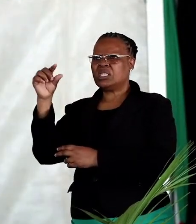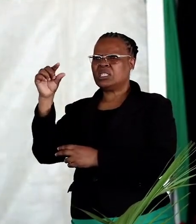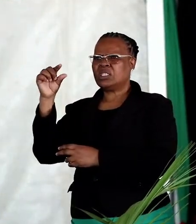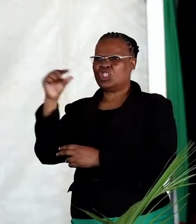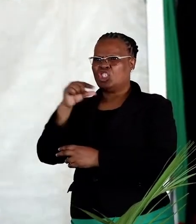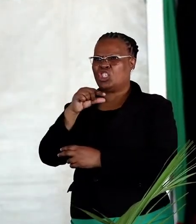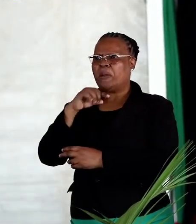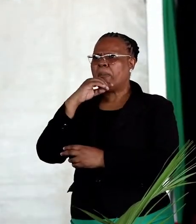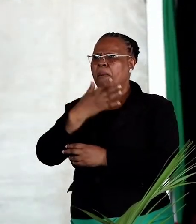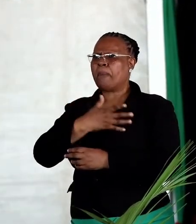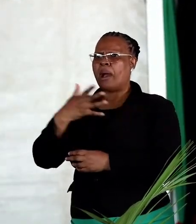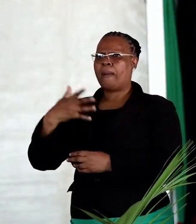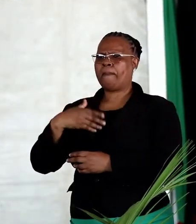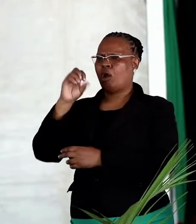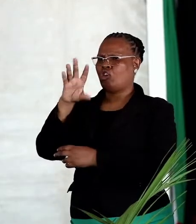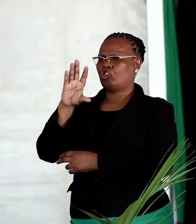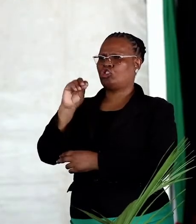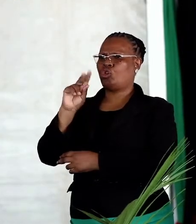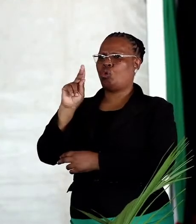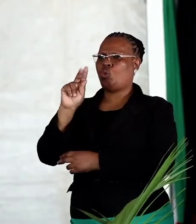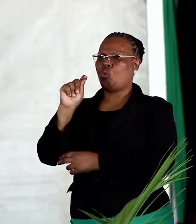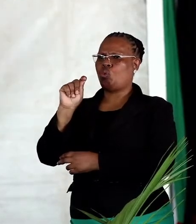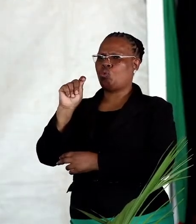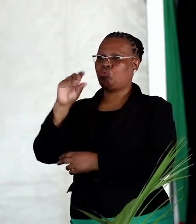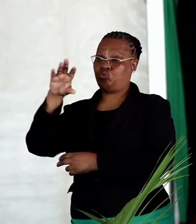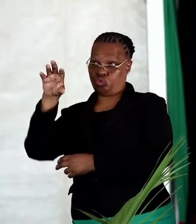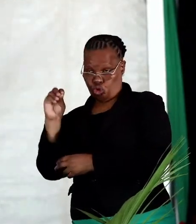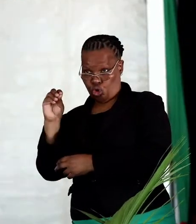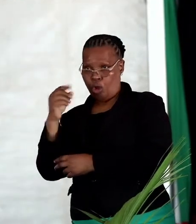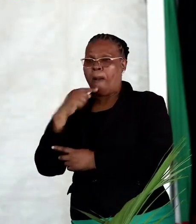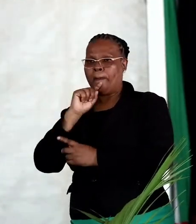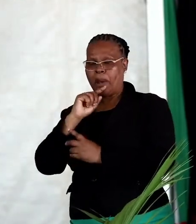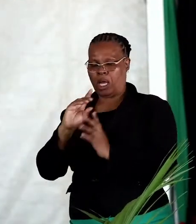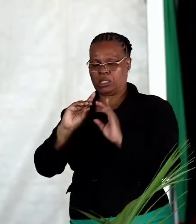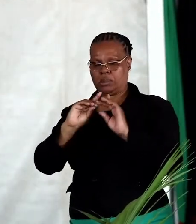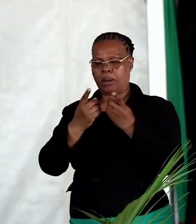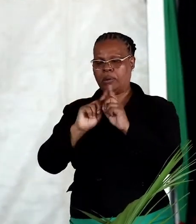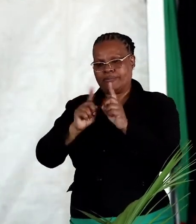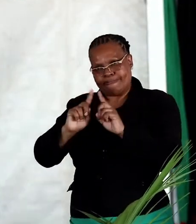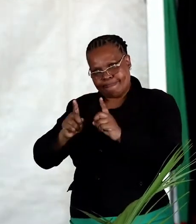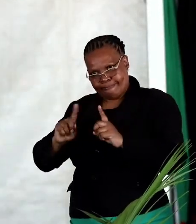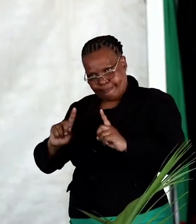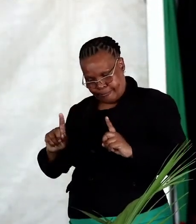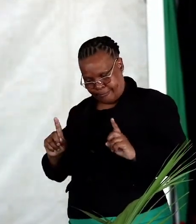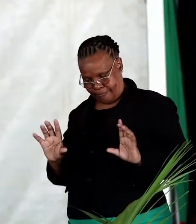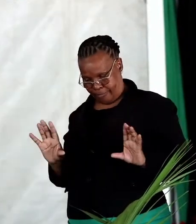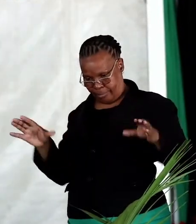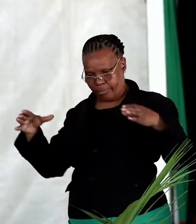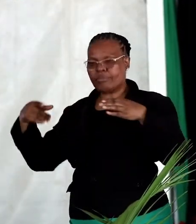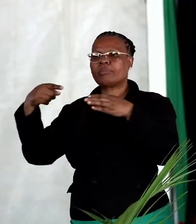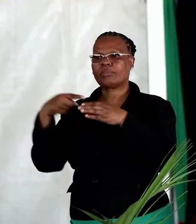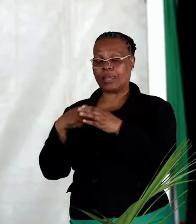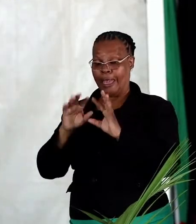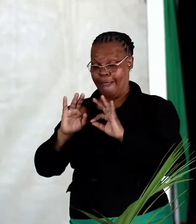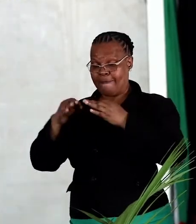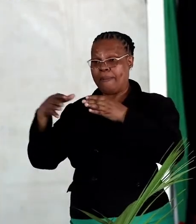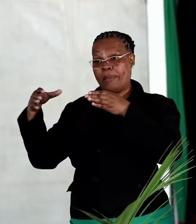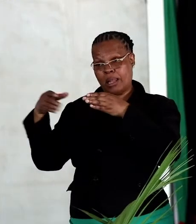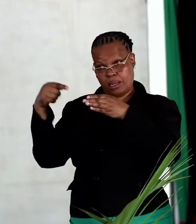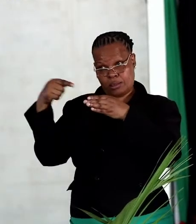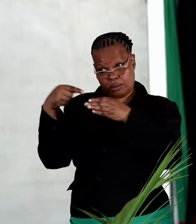included all the relevant departments. Sasibuziwe phansi dibene ne family committee into kokubana zintoni izidingo